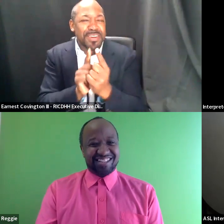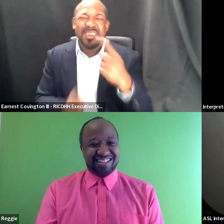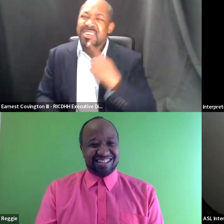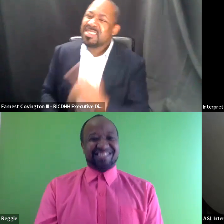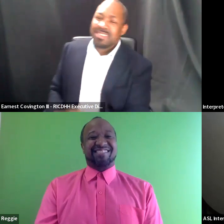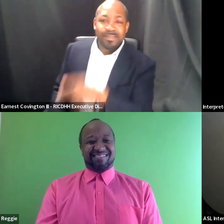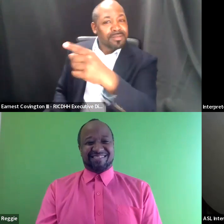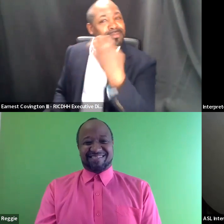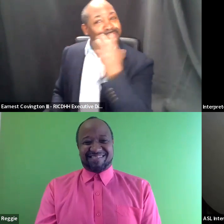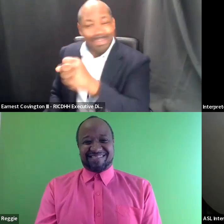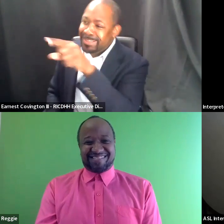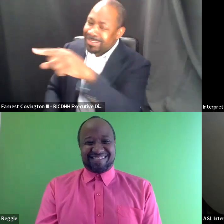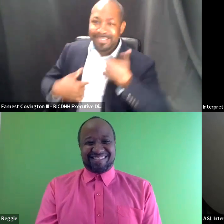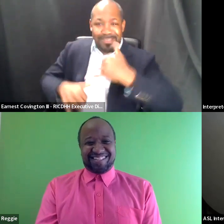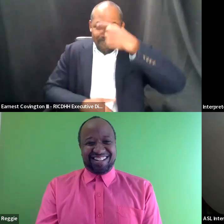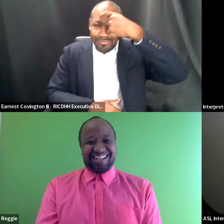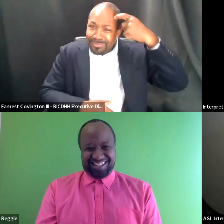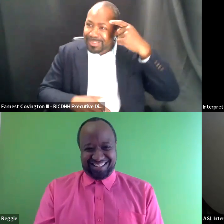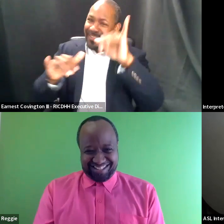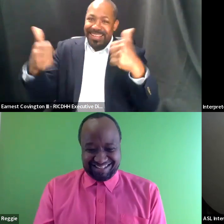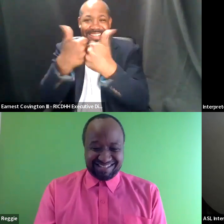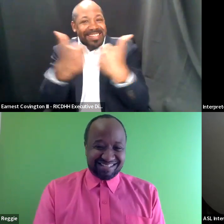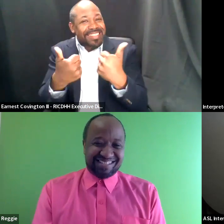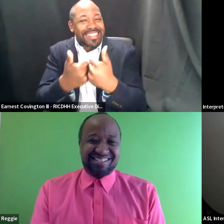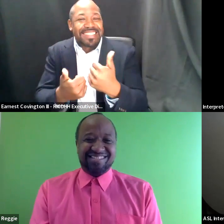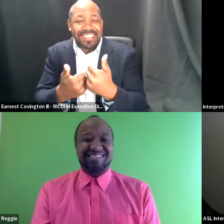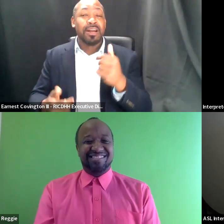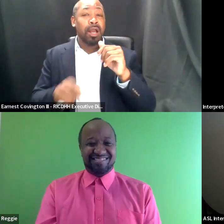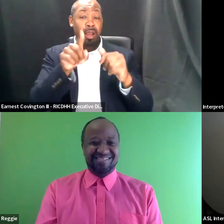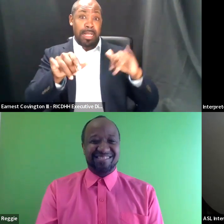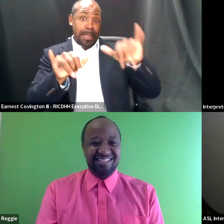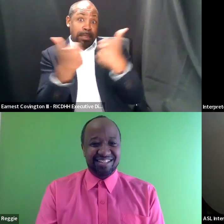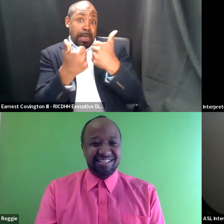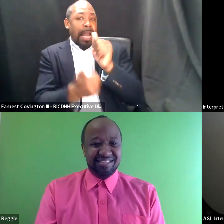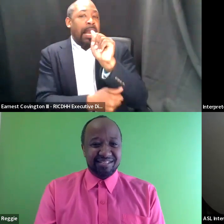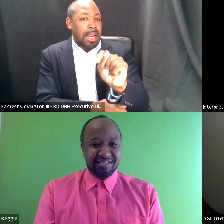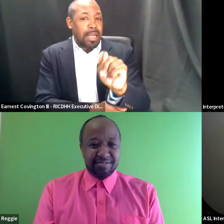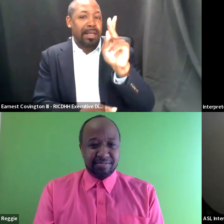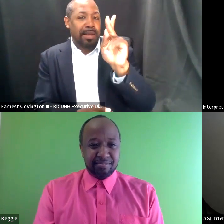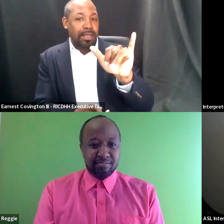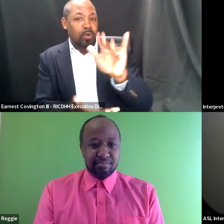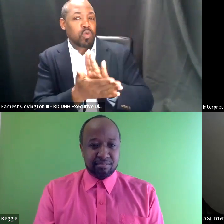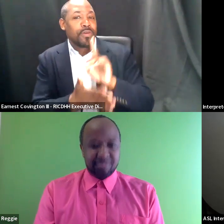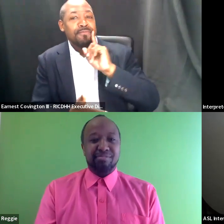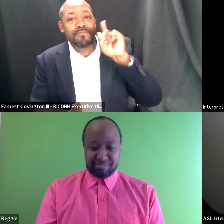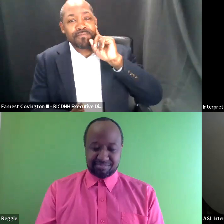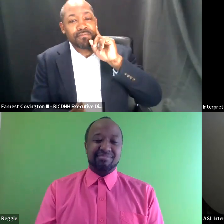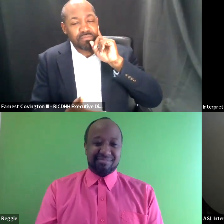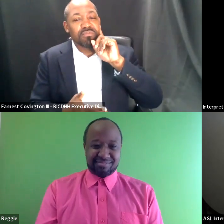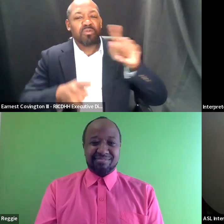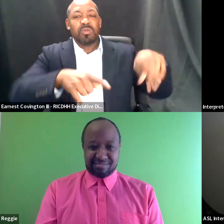comments I had shared with the team, and we would meet each other, from time to time throughout the years, and we would always remember that